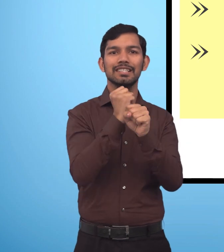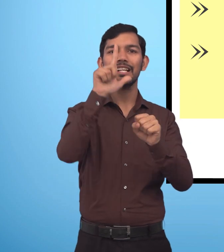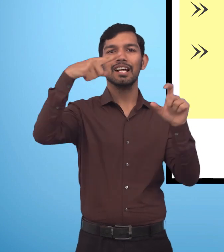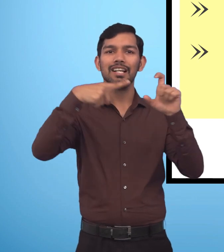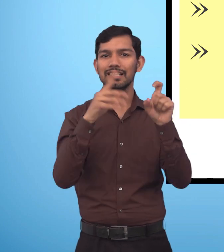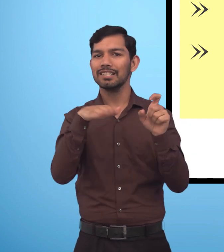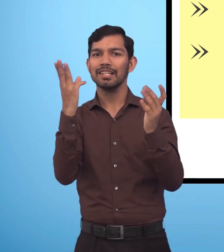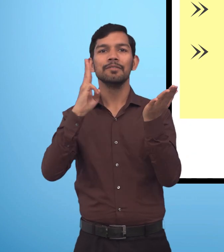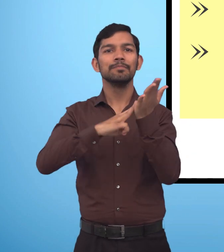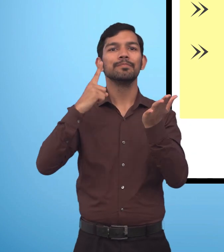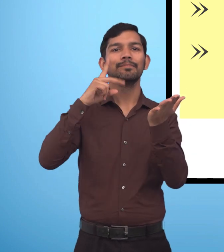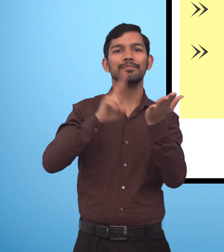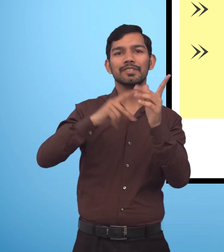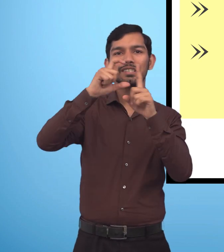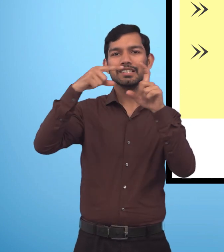Single-minded.